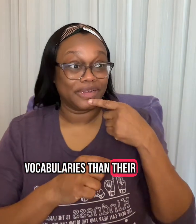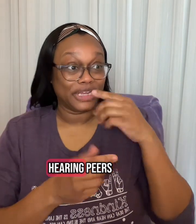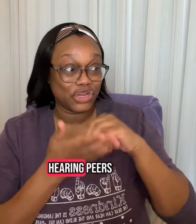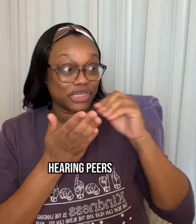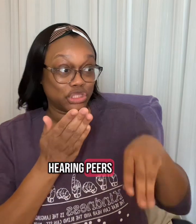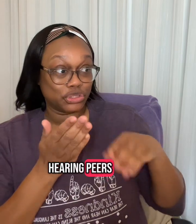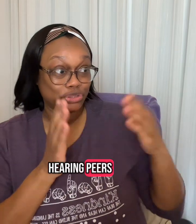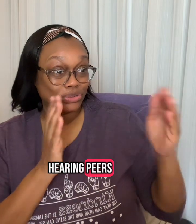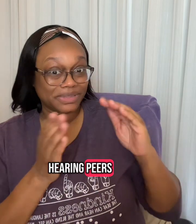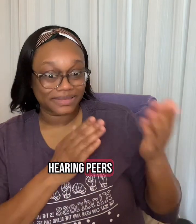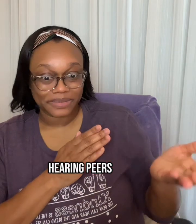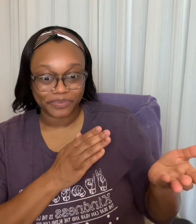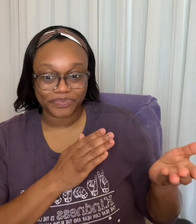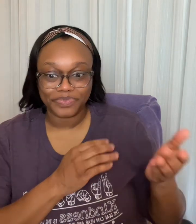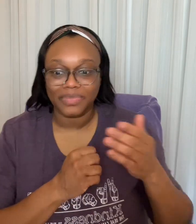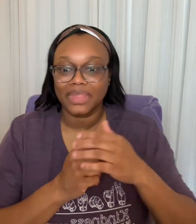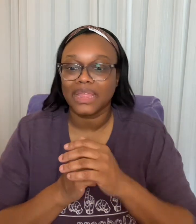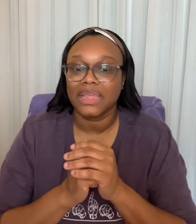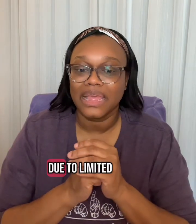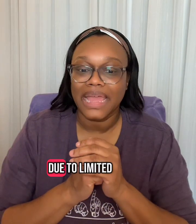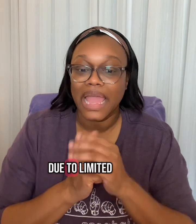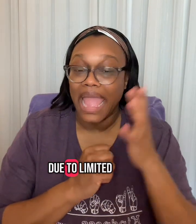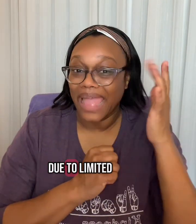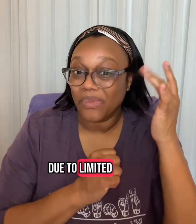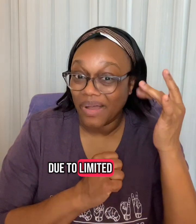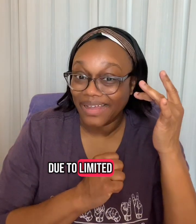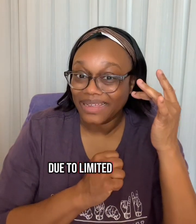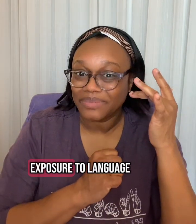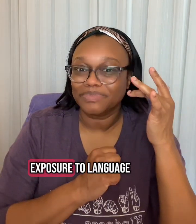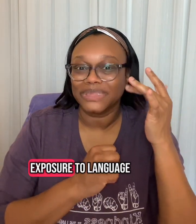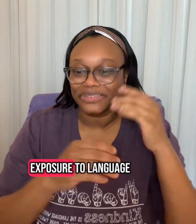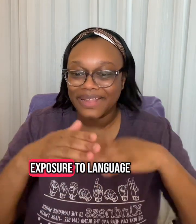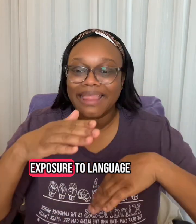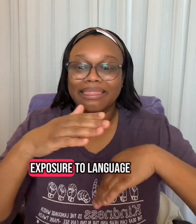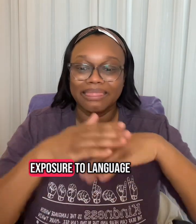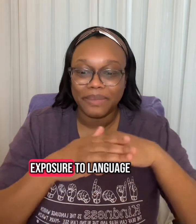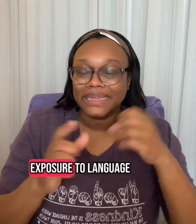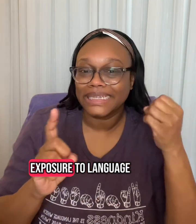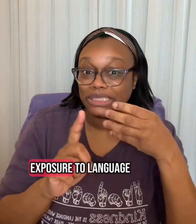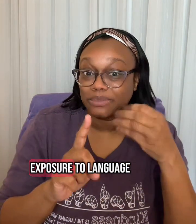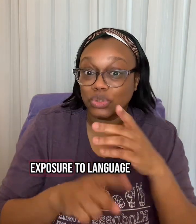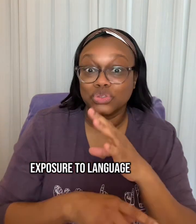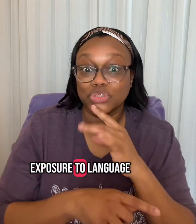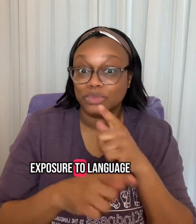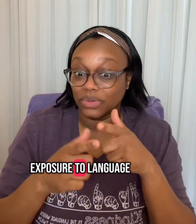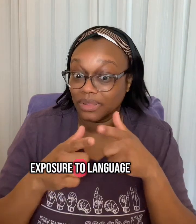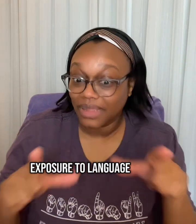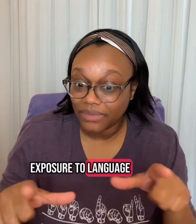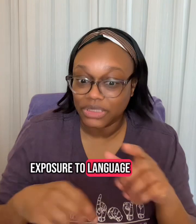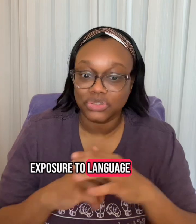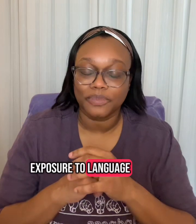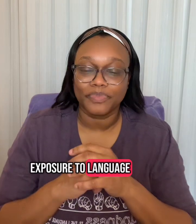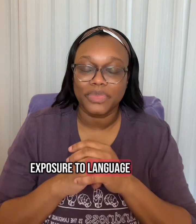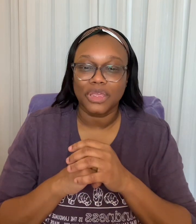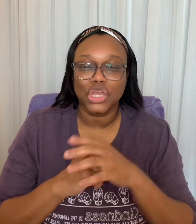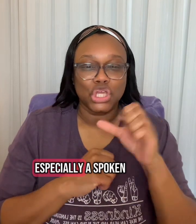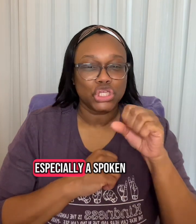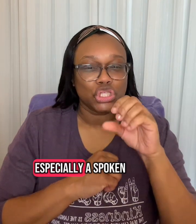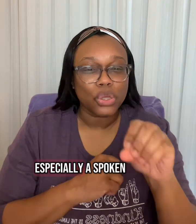hearing peers due to limited exposure to language, especially a